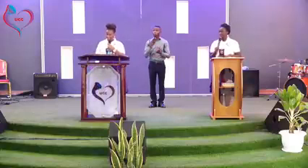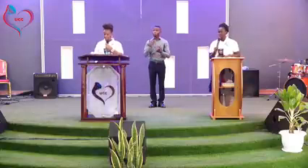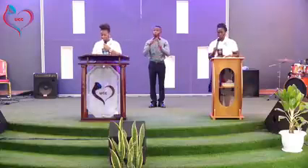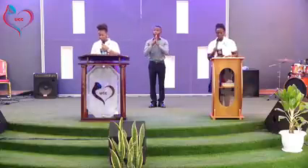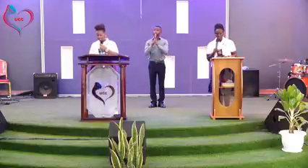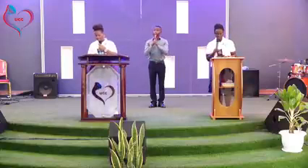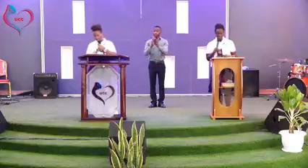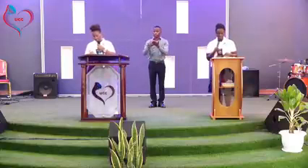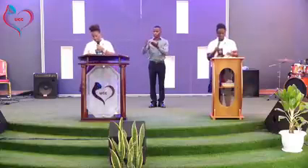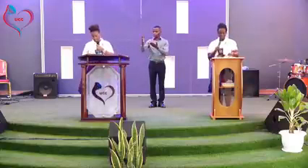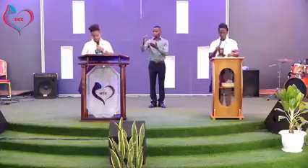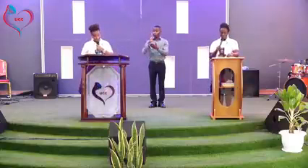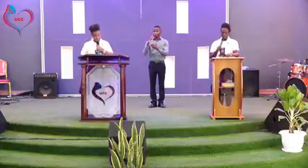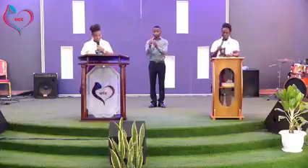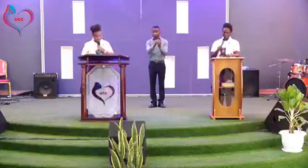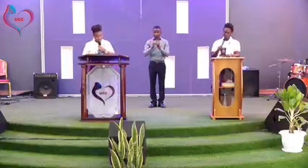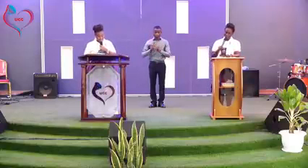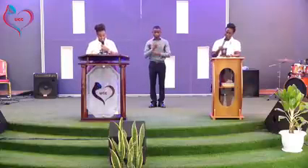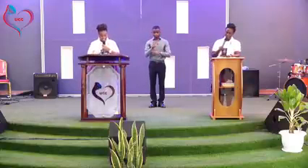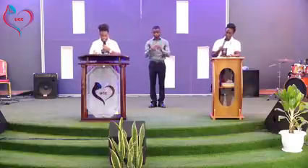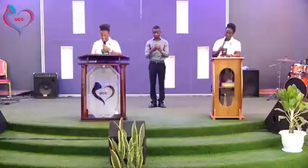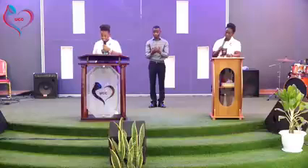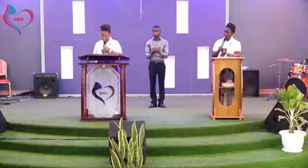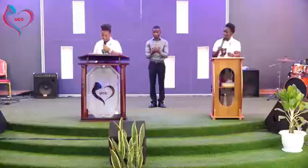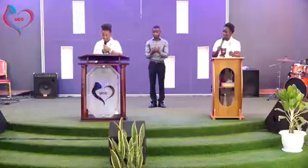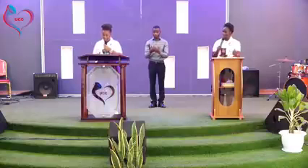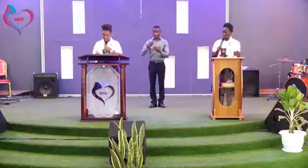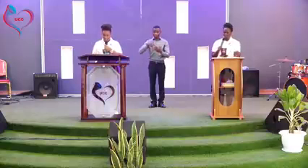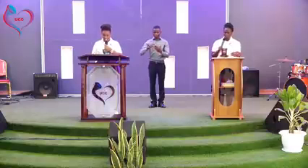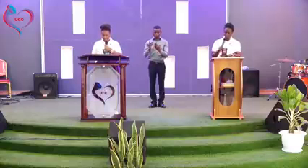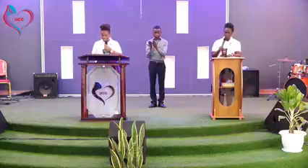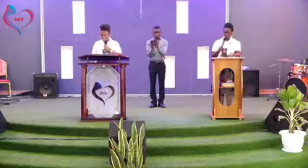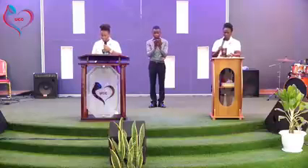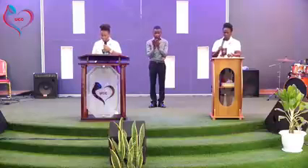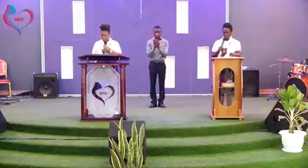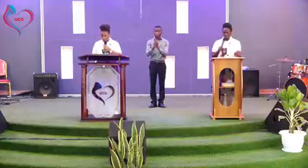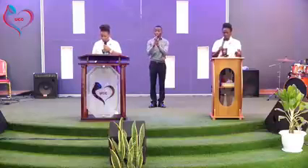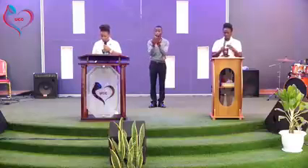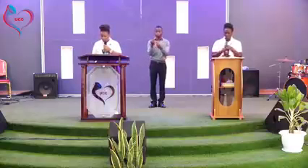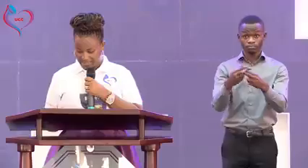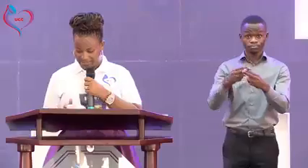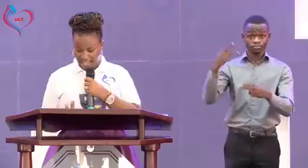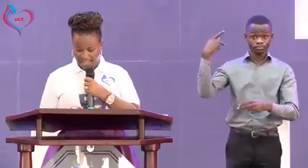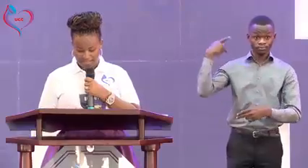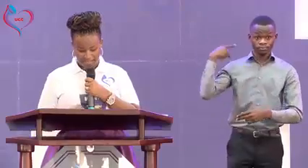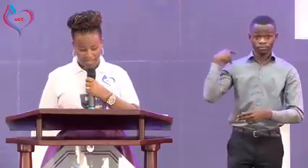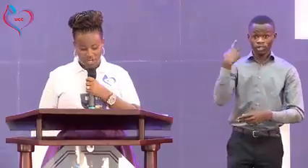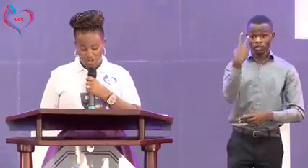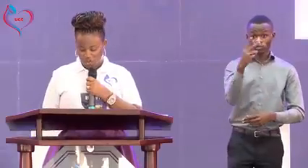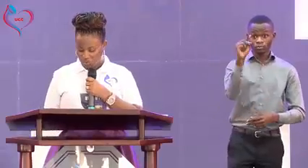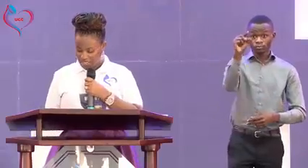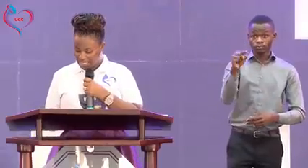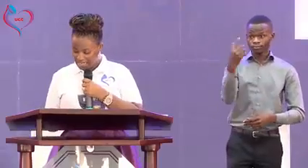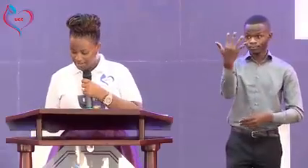that the Holy Spirit be with us. Sabo moyo mtukufu abere nafe. Let us go to the book of Philippians chapter 2 verses